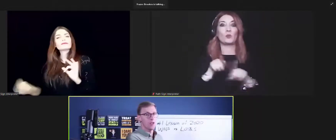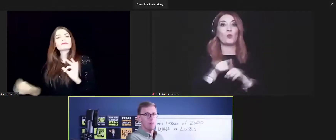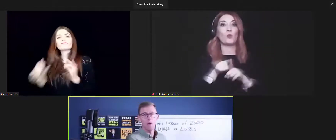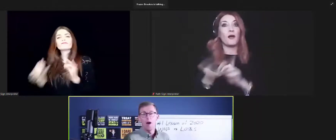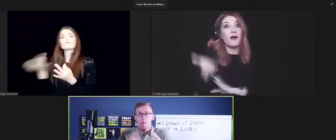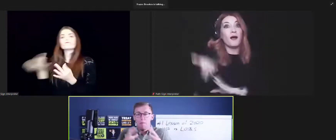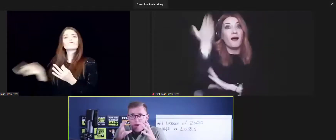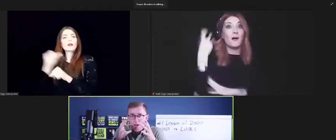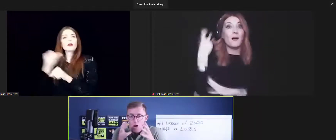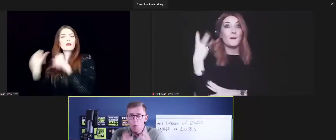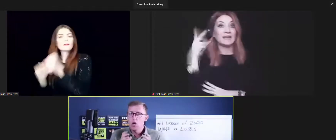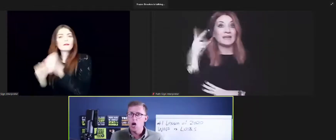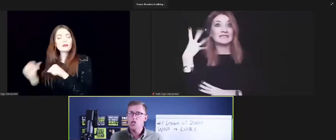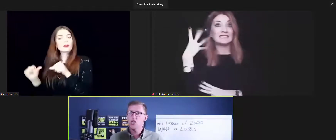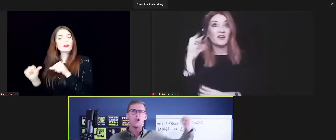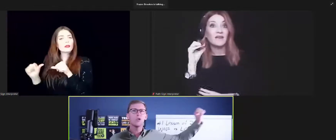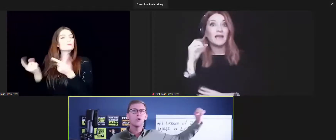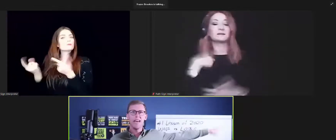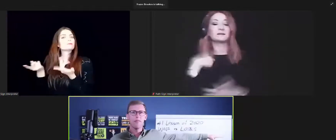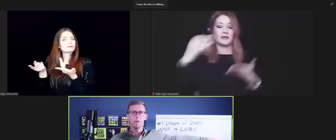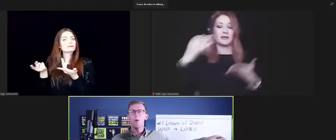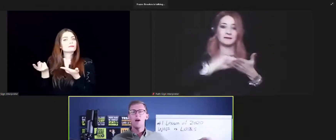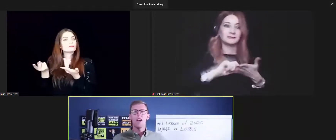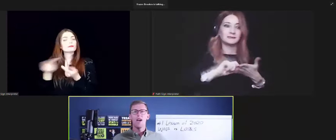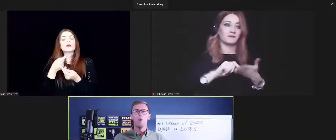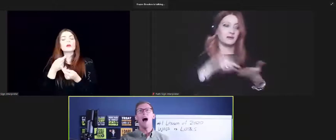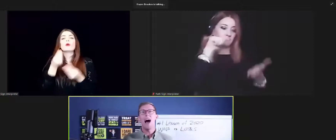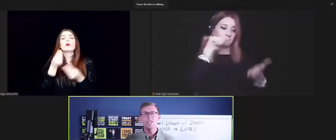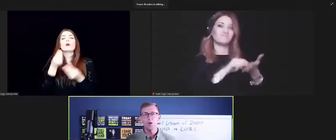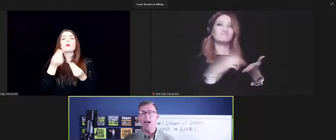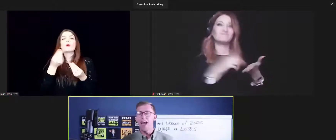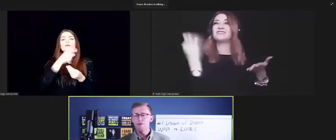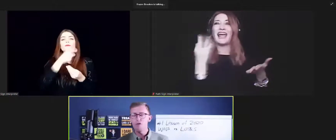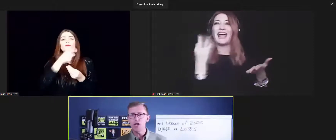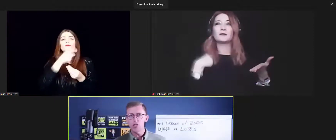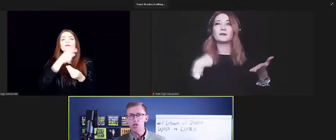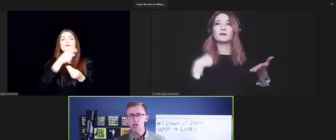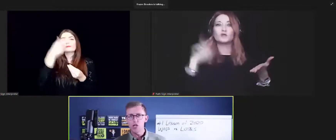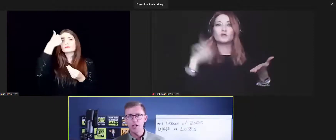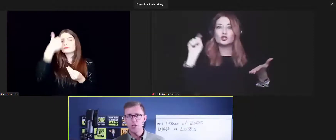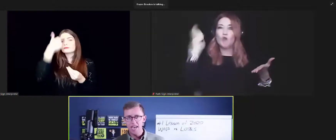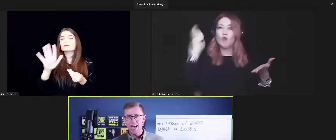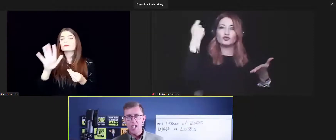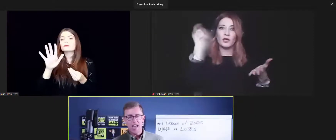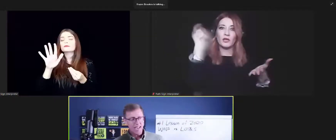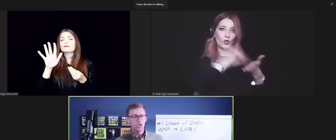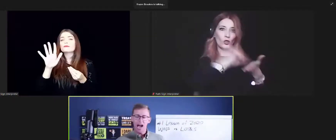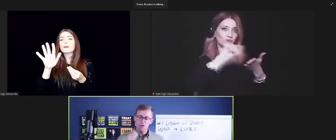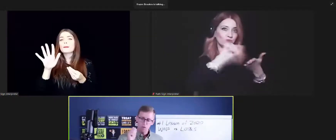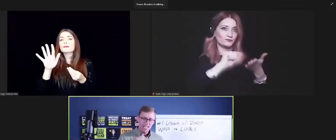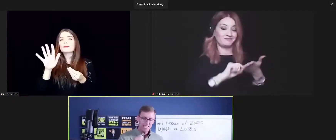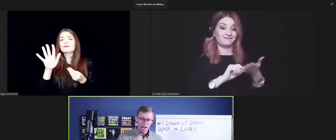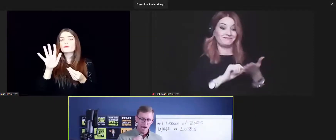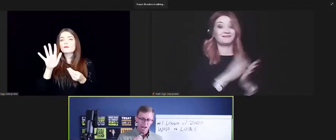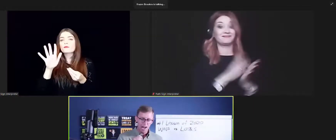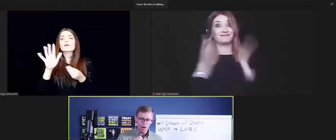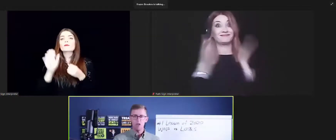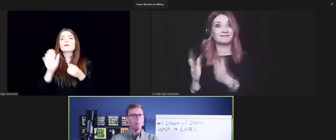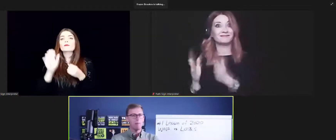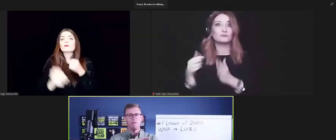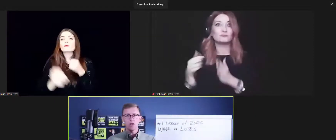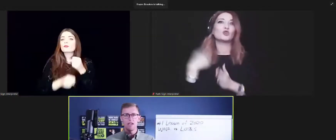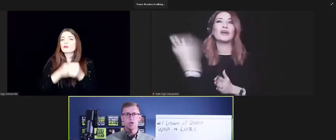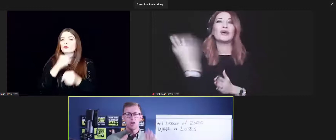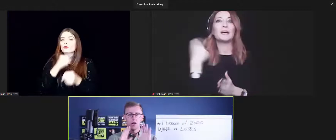want. But when you know what your losses are, you can let them go. What I do every single year is I write down on a piece of paper, I've already